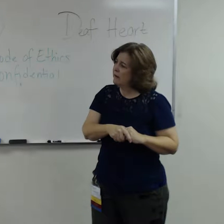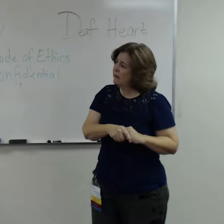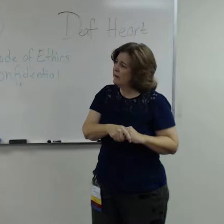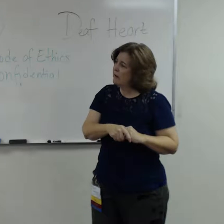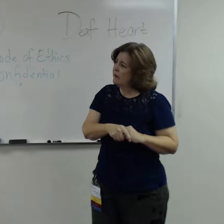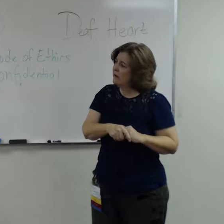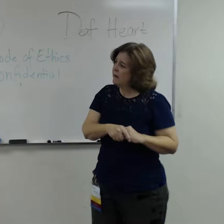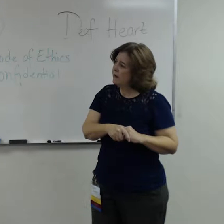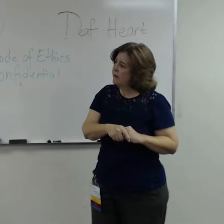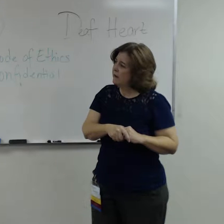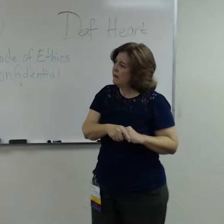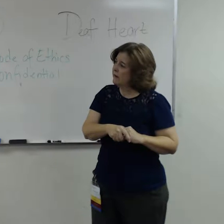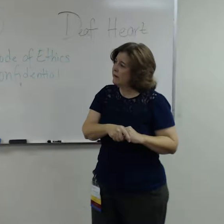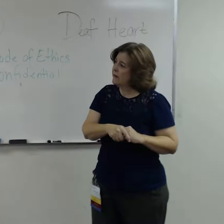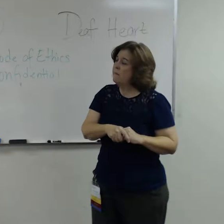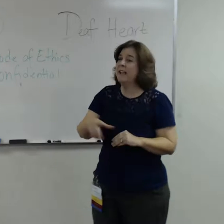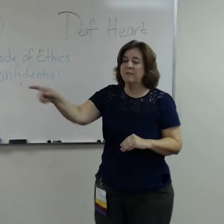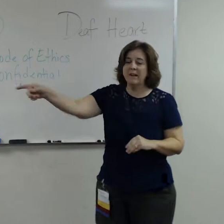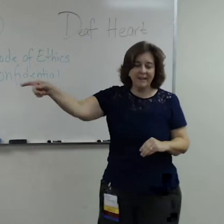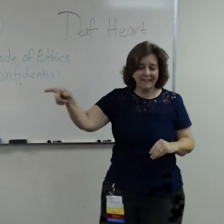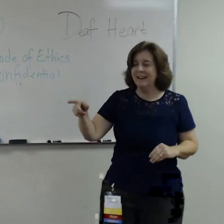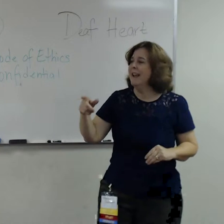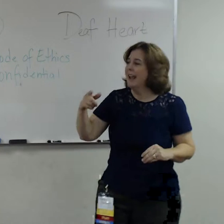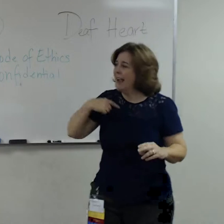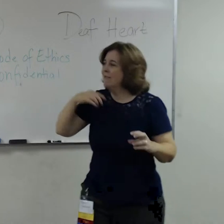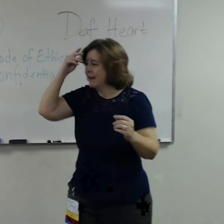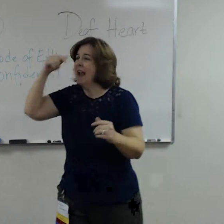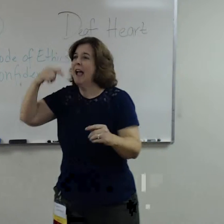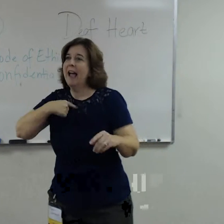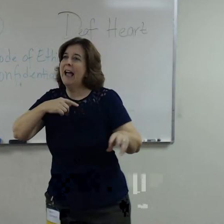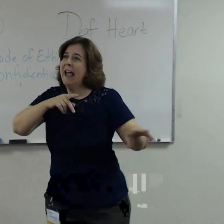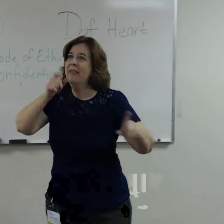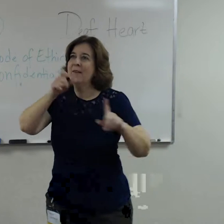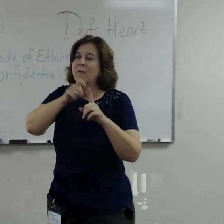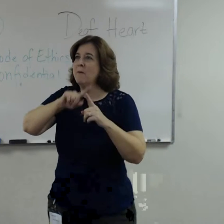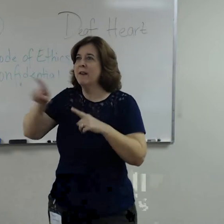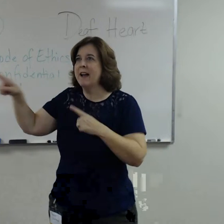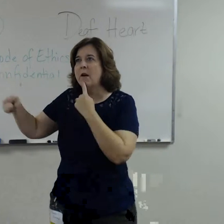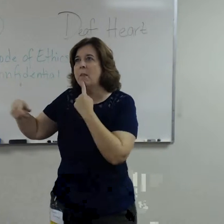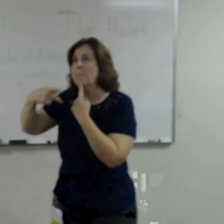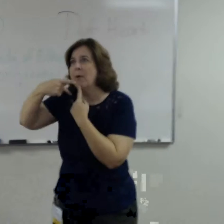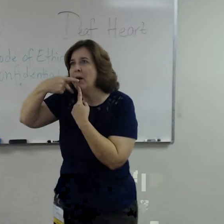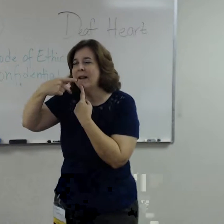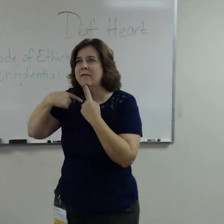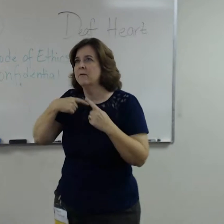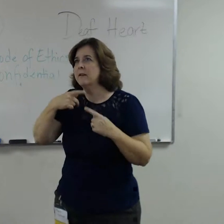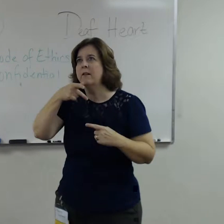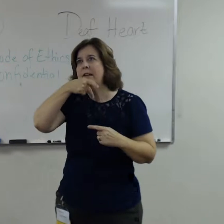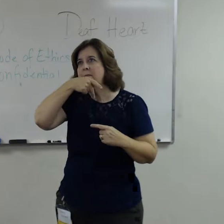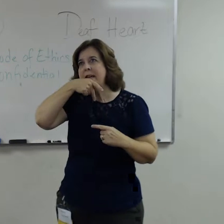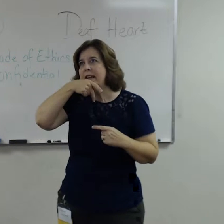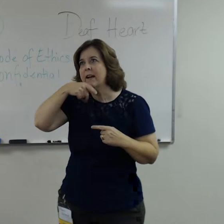Personality. Oh, yeah. Patronizing. I was like, I had the word, but I saw the P, and I was going, I don't have a P. I was